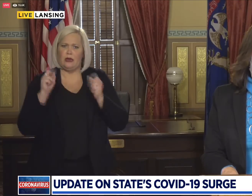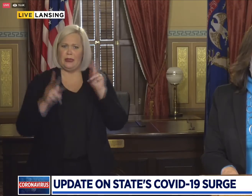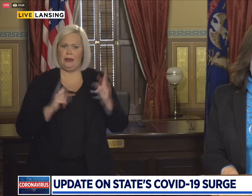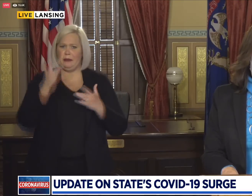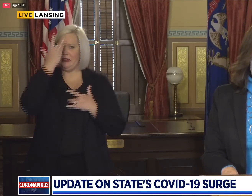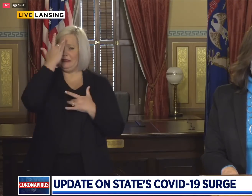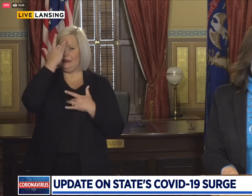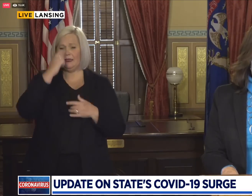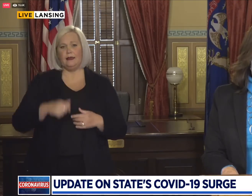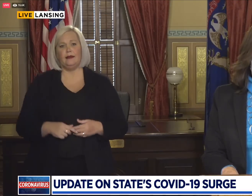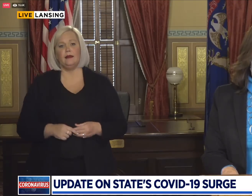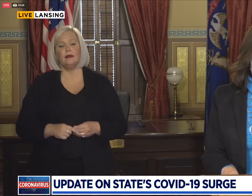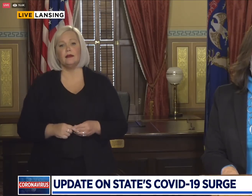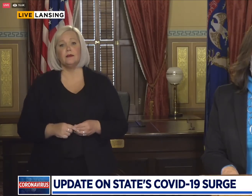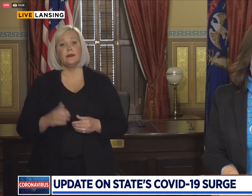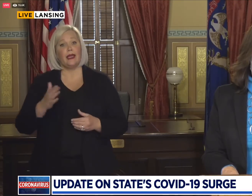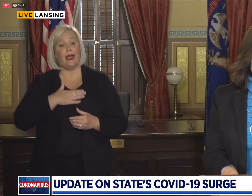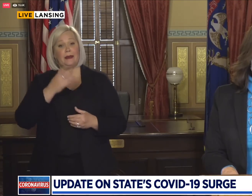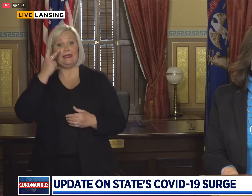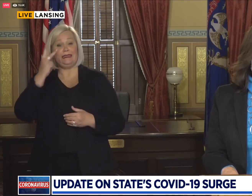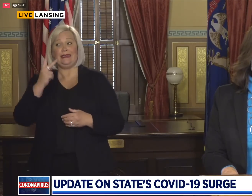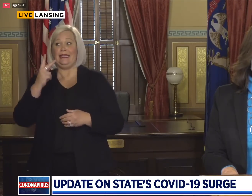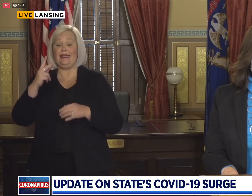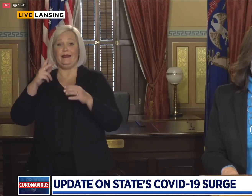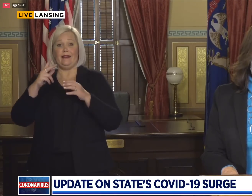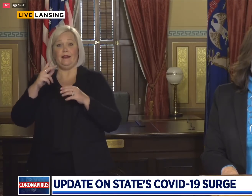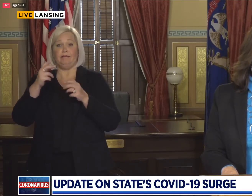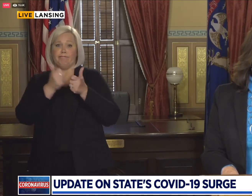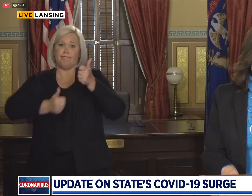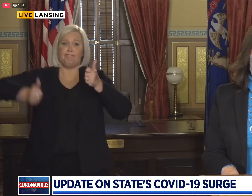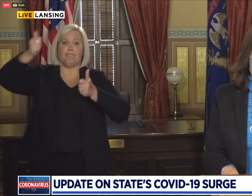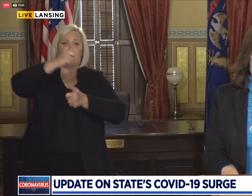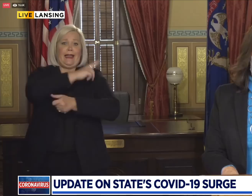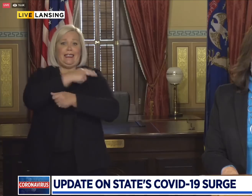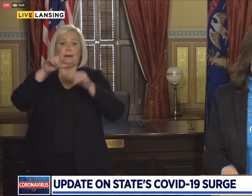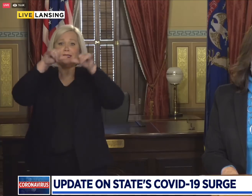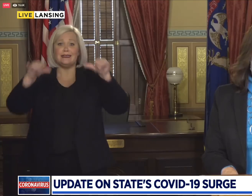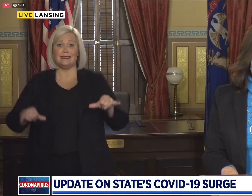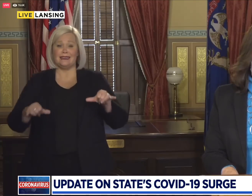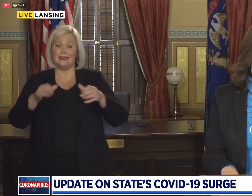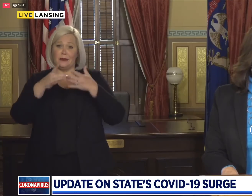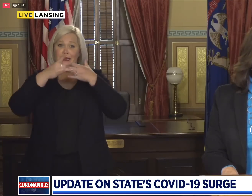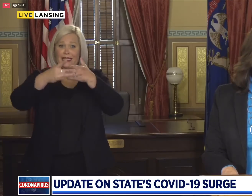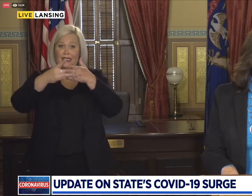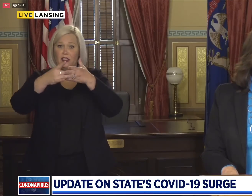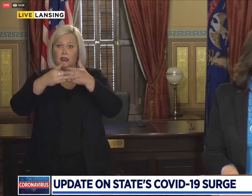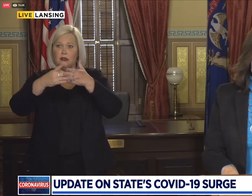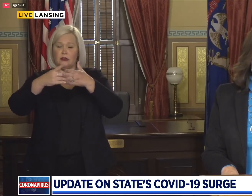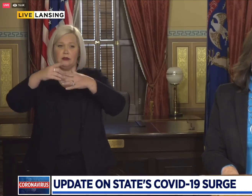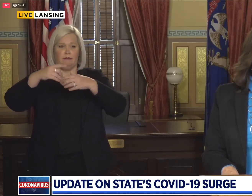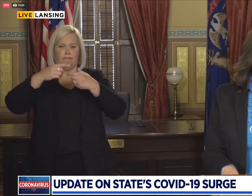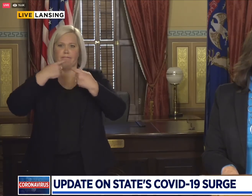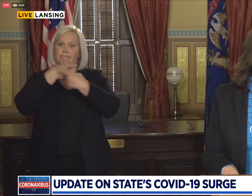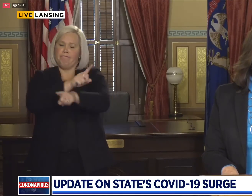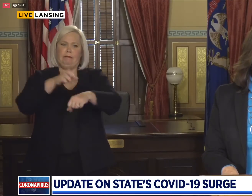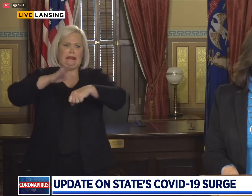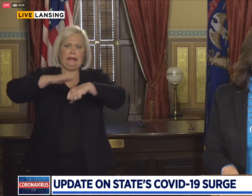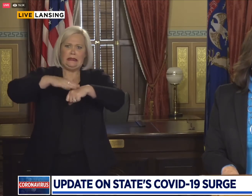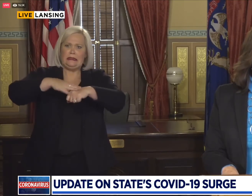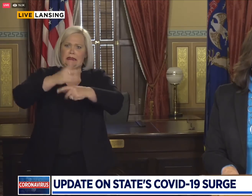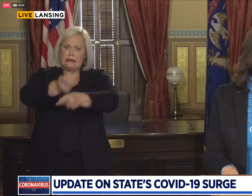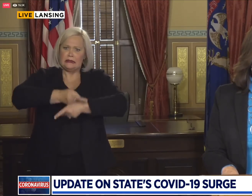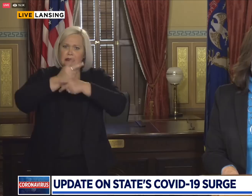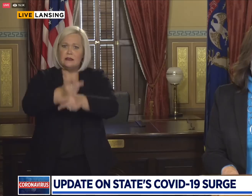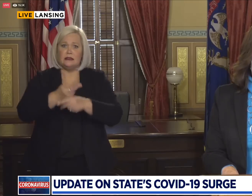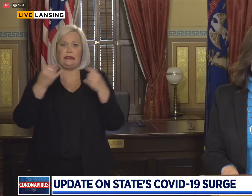was glad to see the heads of our hospital systems ring the alarm bells today. Ultimately, the most important